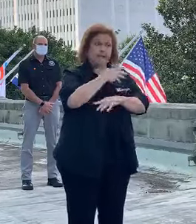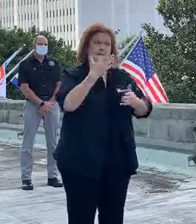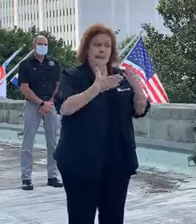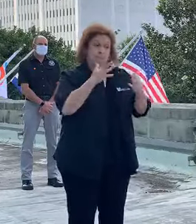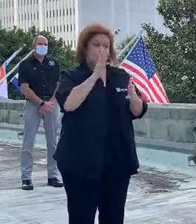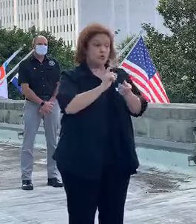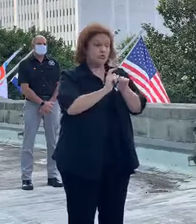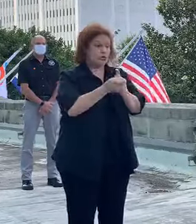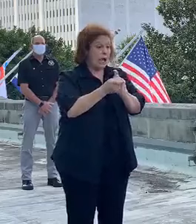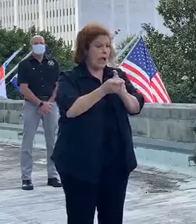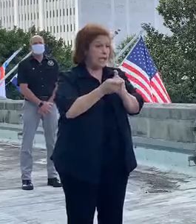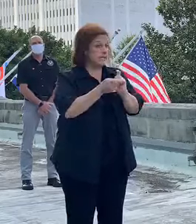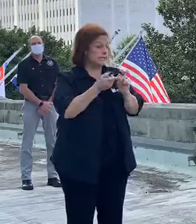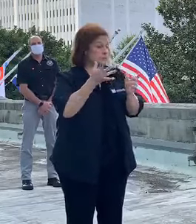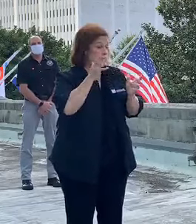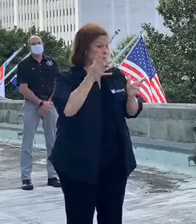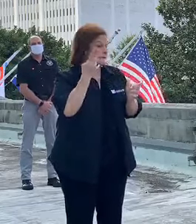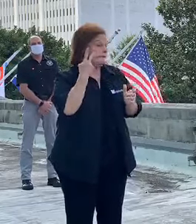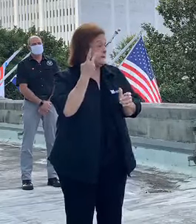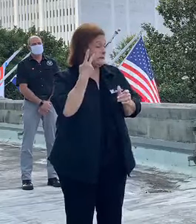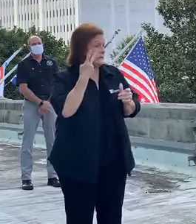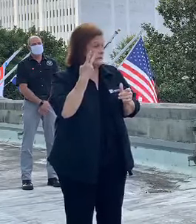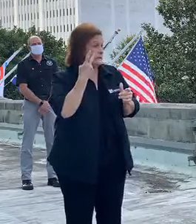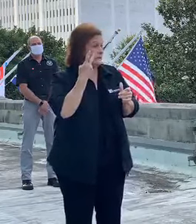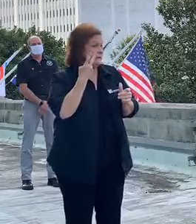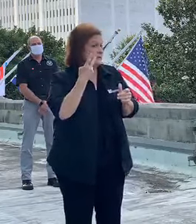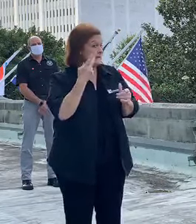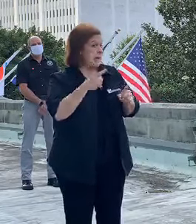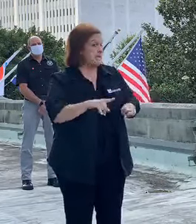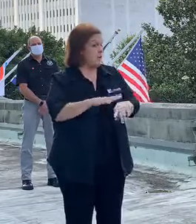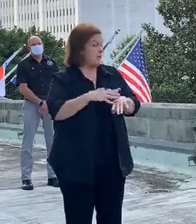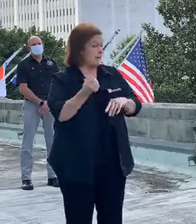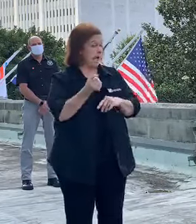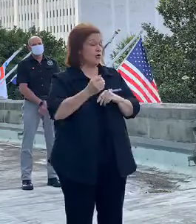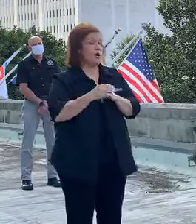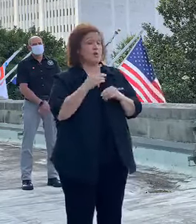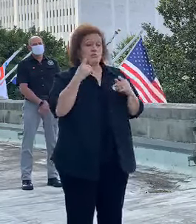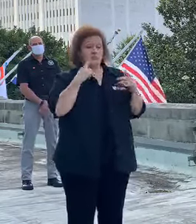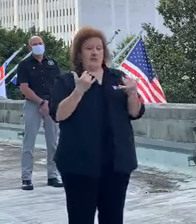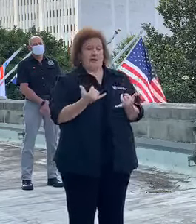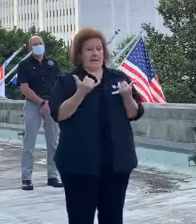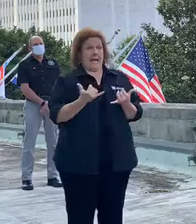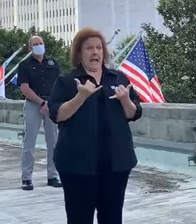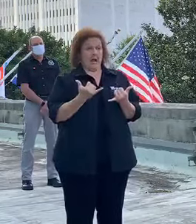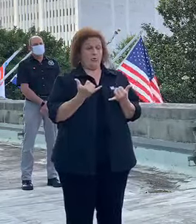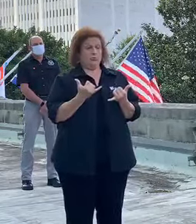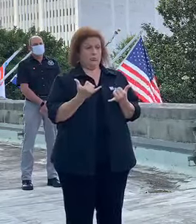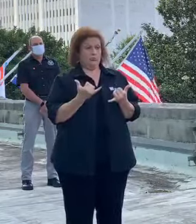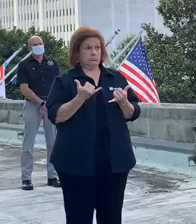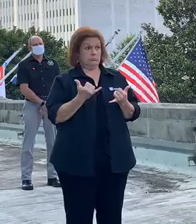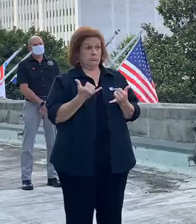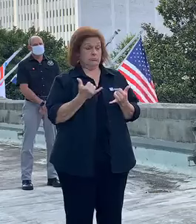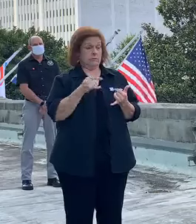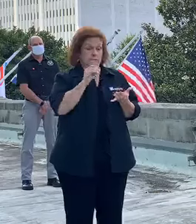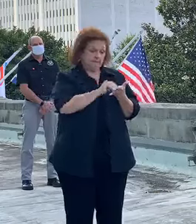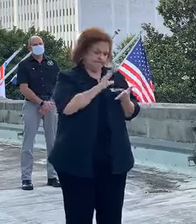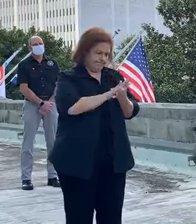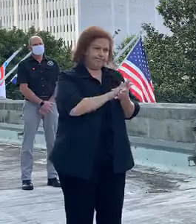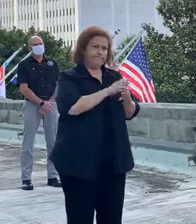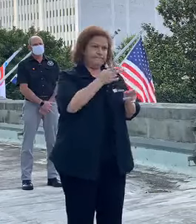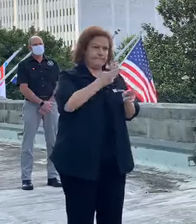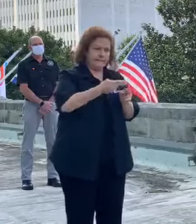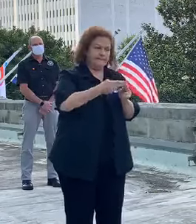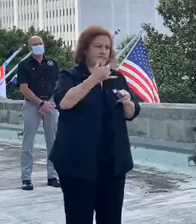move forward with Friday, as we approach Saturday. But right now, we know keeping the data will